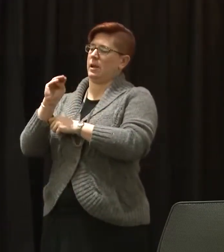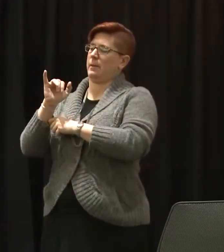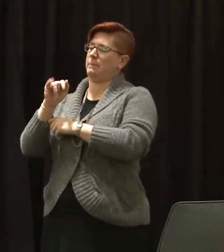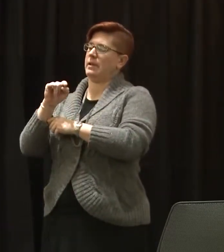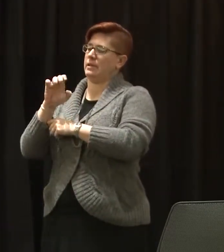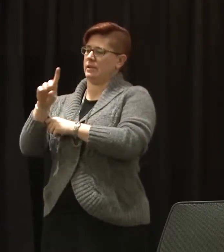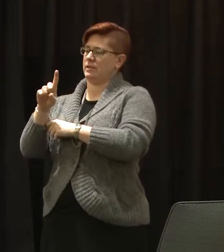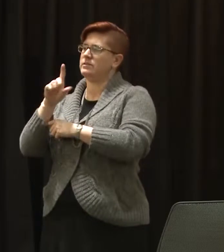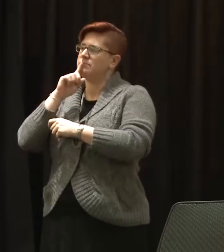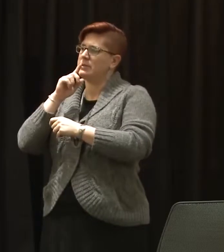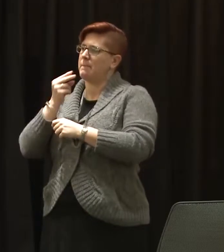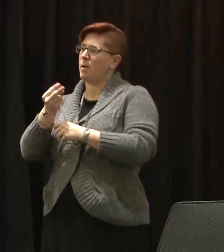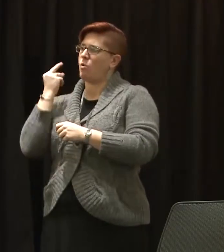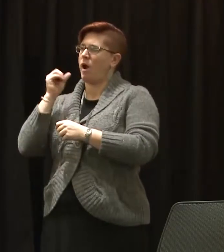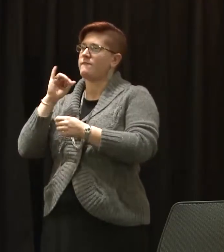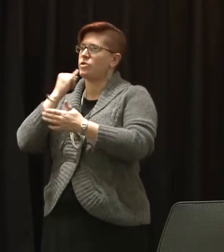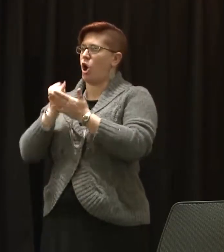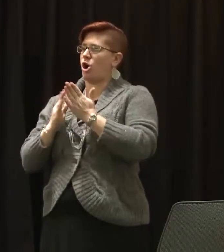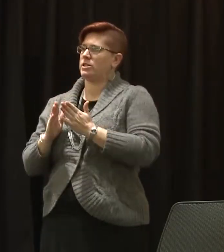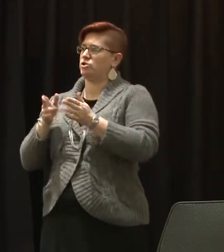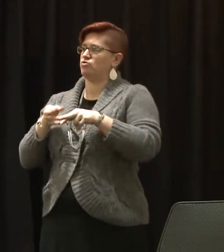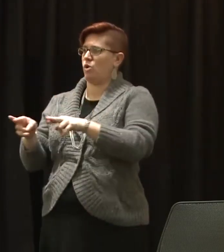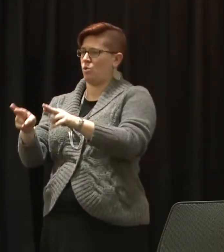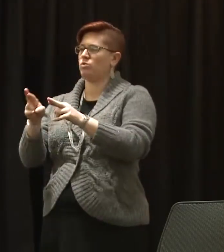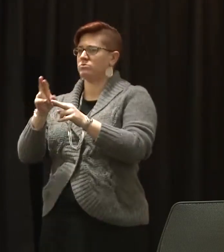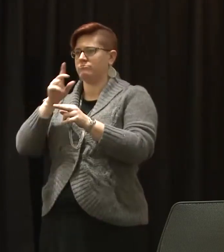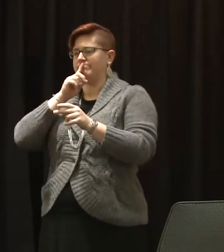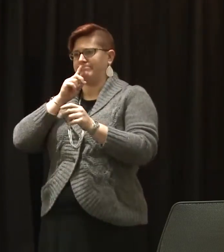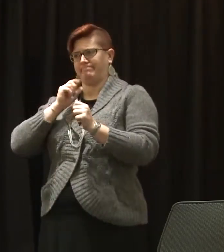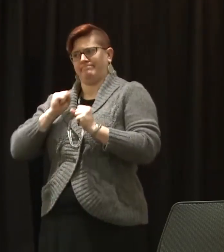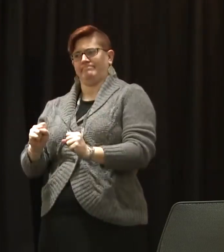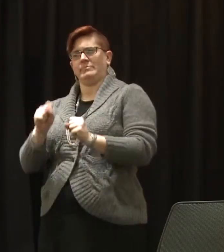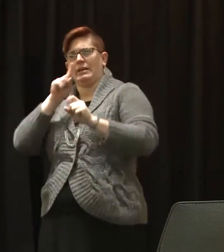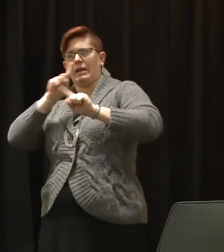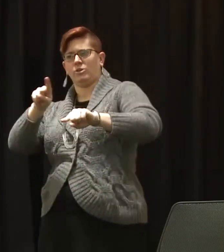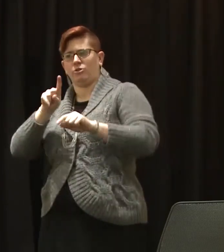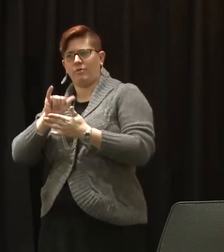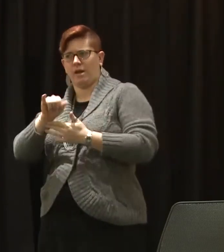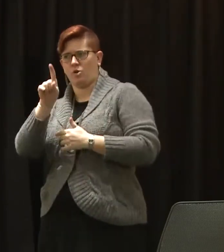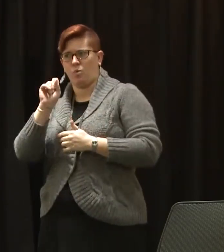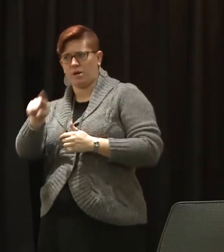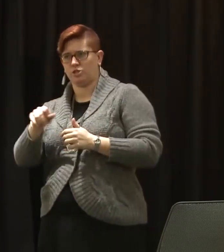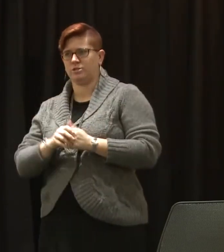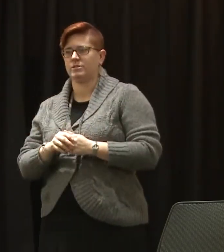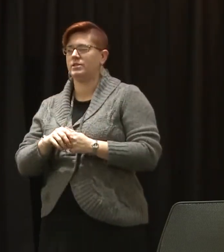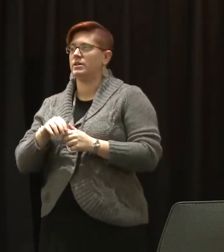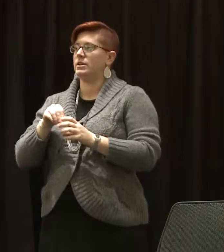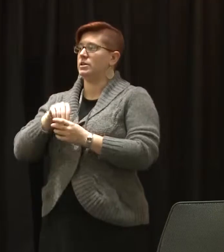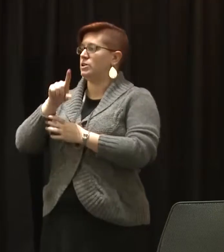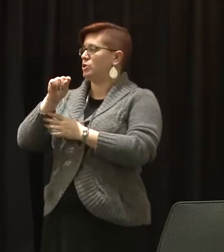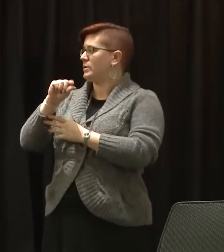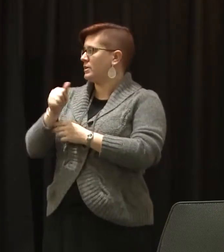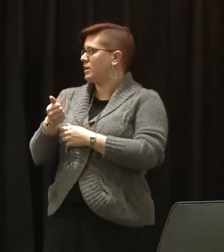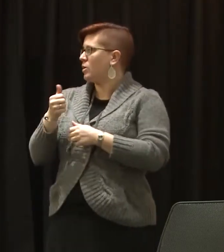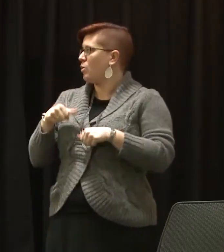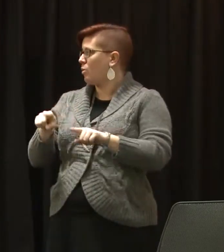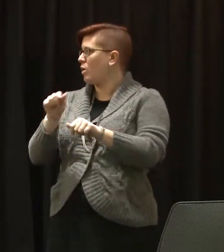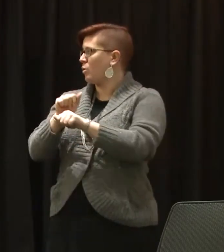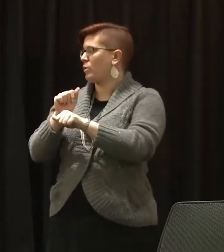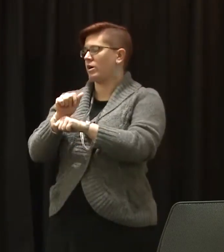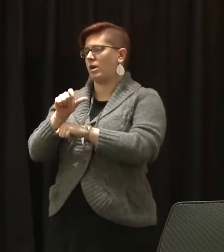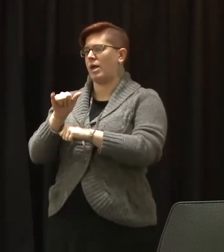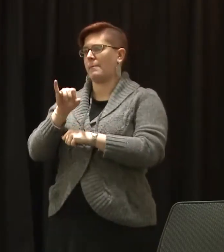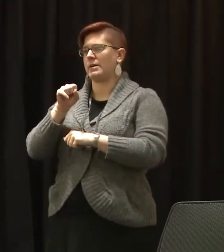road, boldly answers that question. In 2010, while working as a lobbyist for a